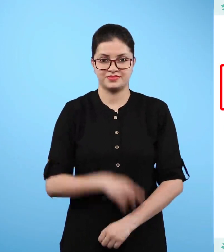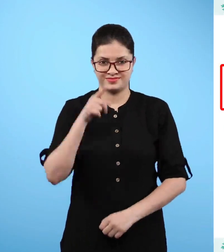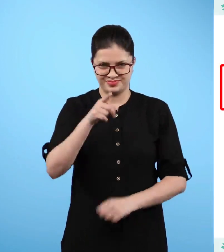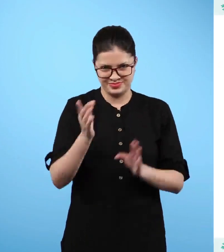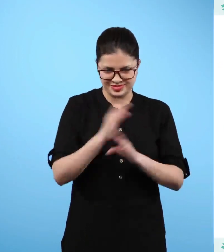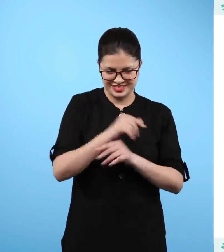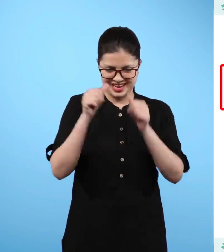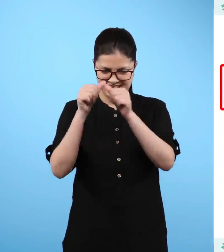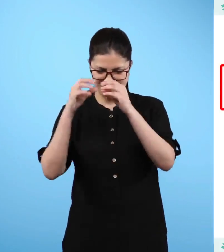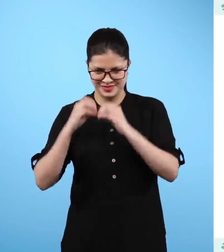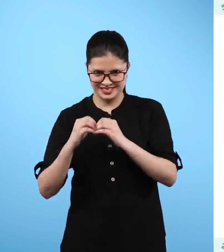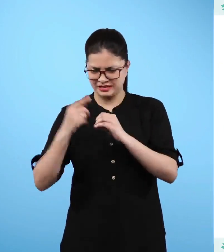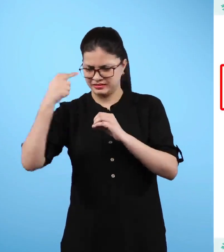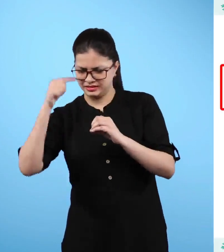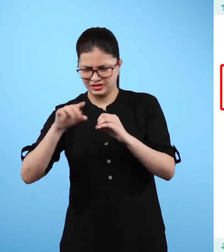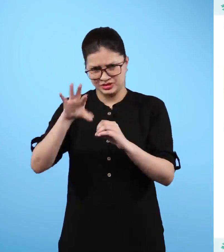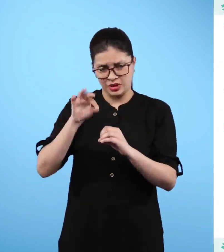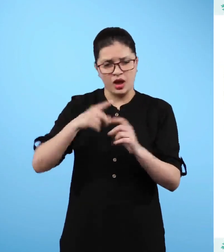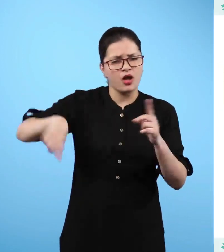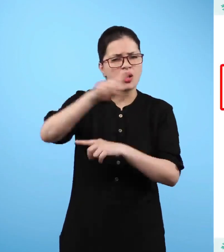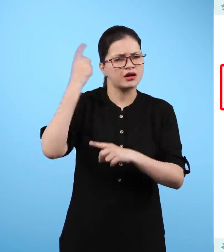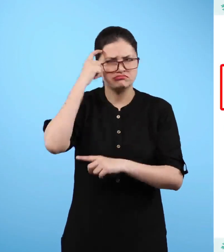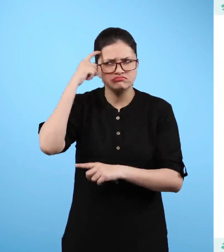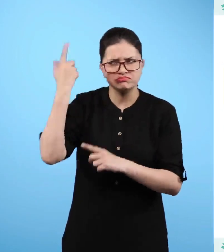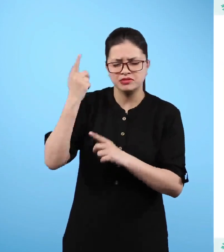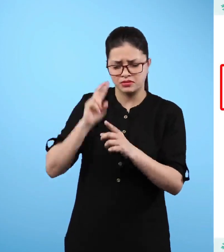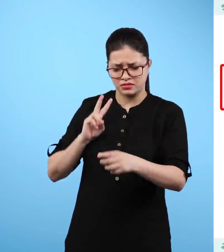We have two different options, A and B, to choose from.